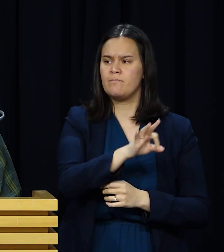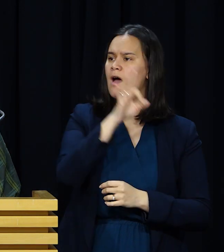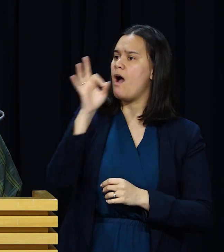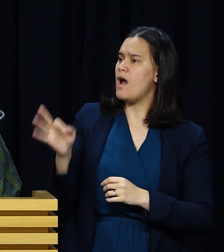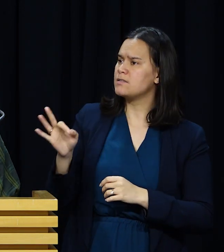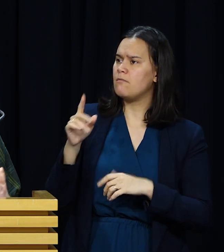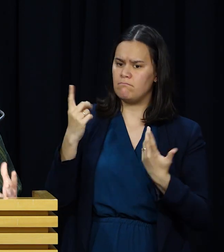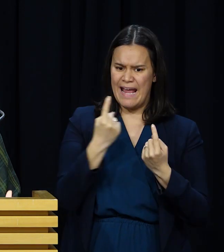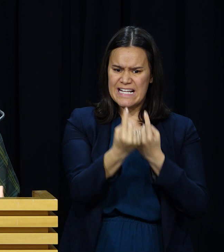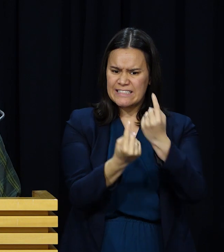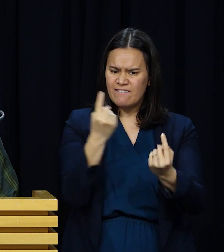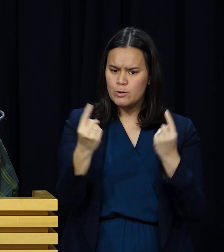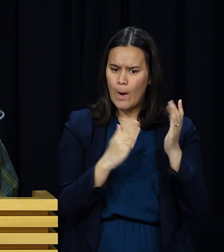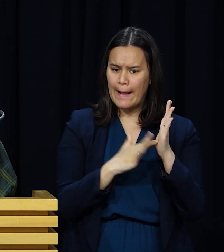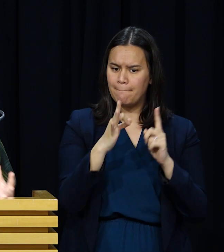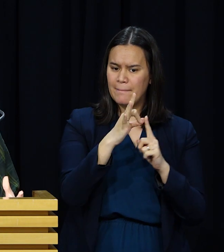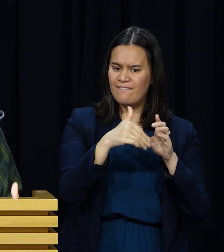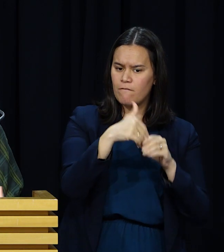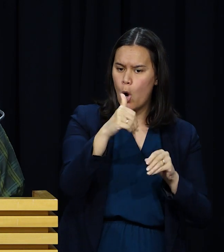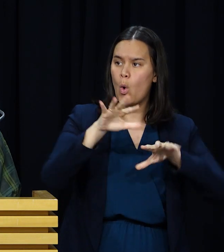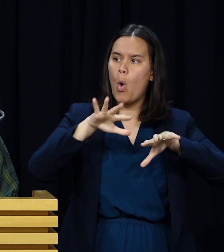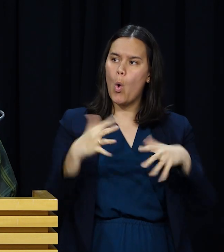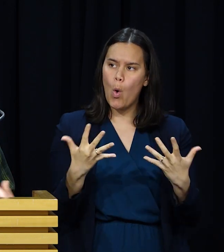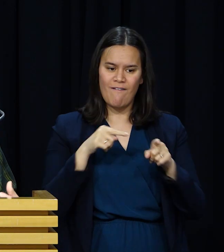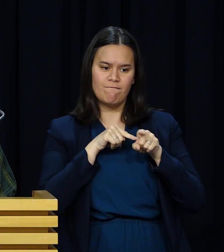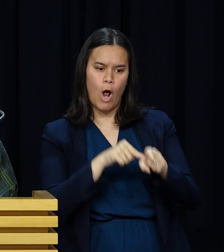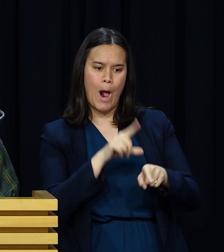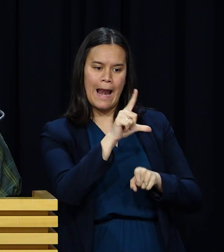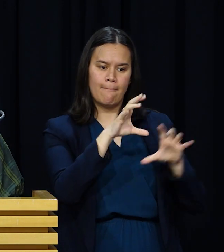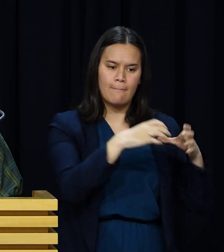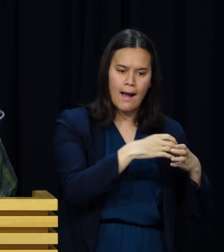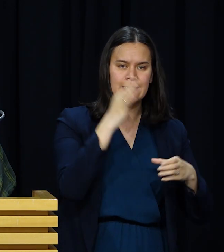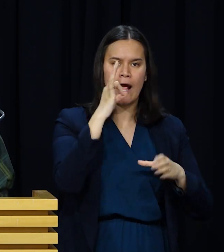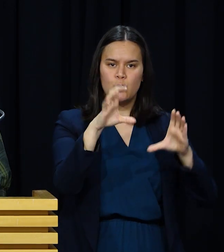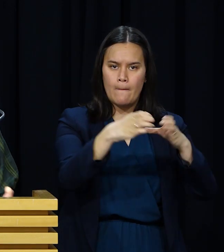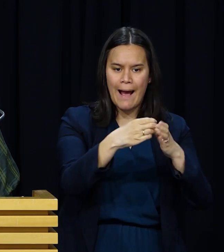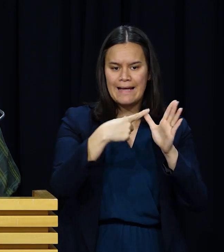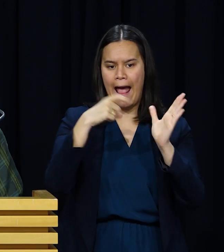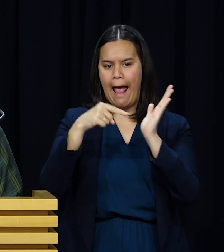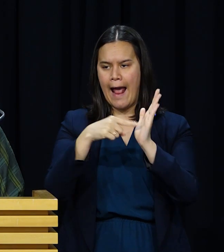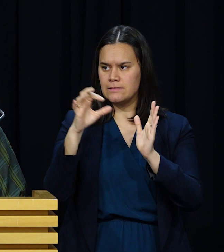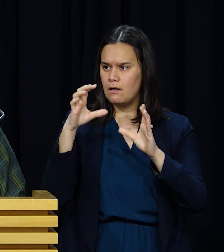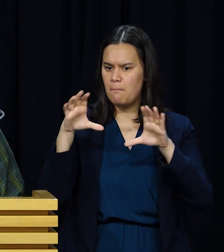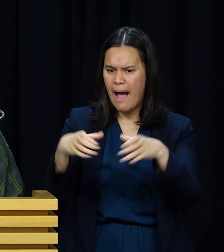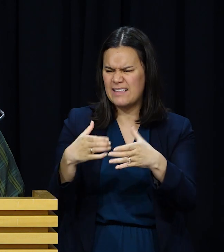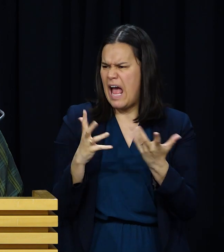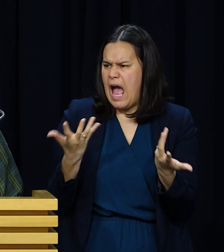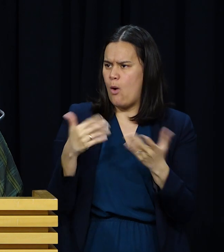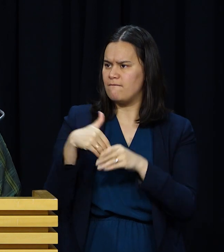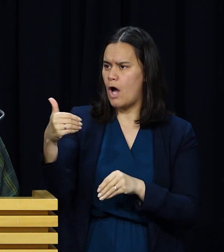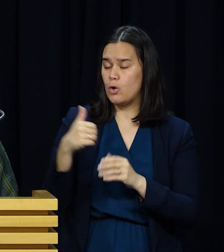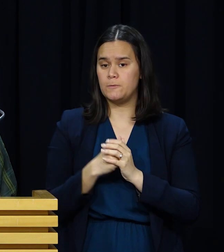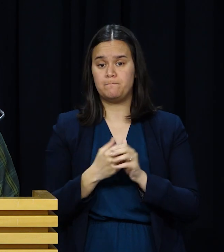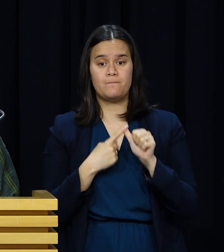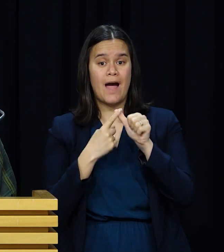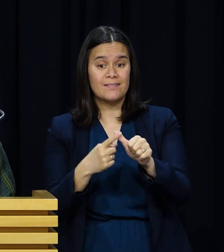ultimately determined by the Speaker, and so I can't say at this stage the nature of the vote or indeed how Labour members will choose to vote.